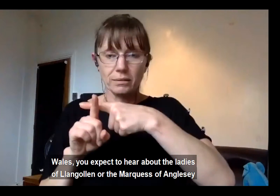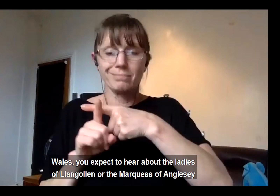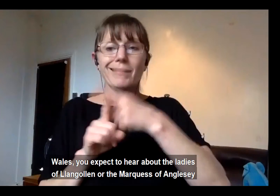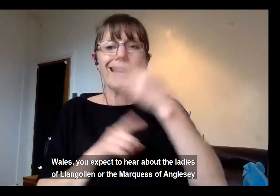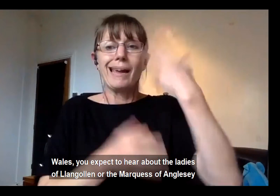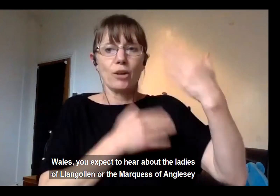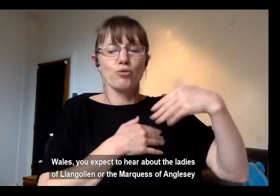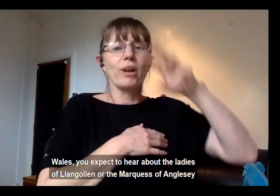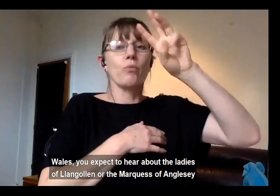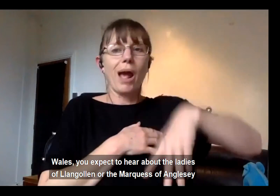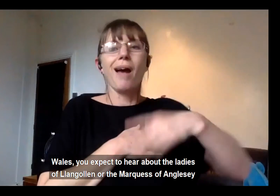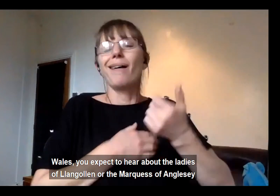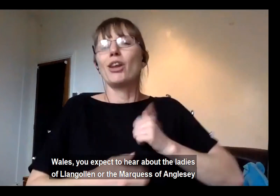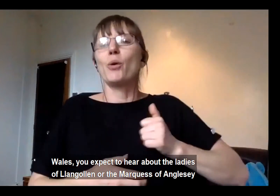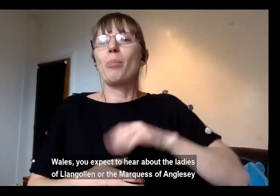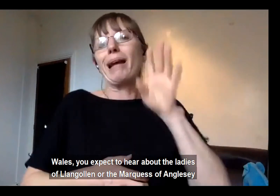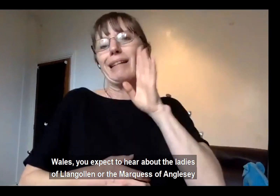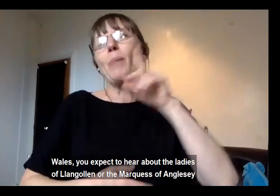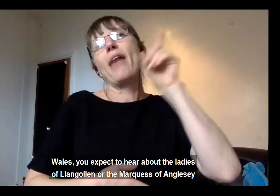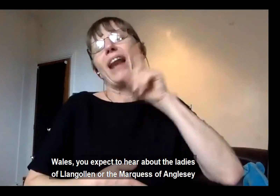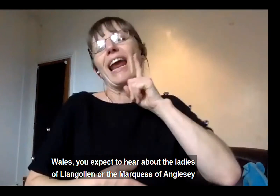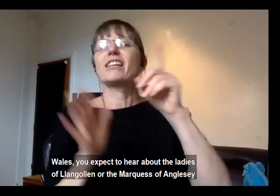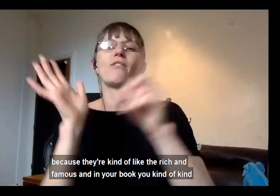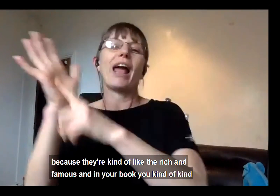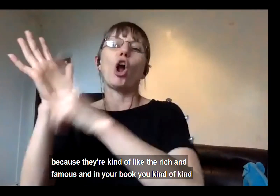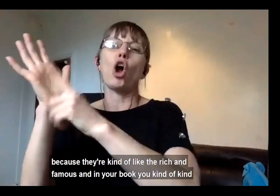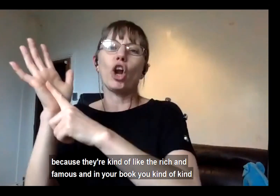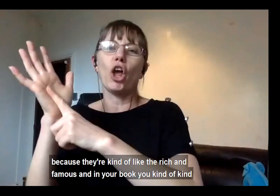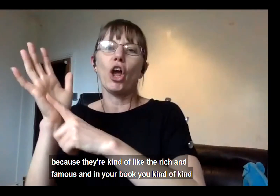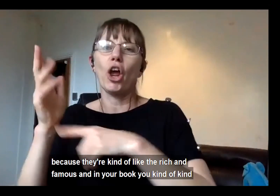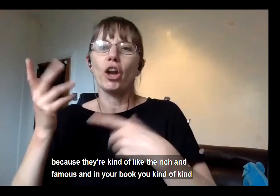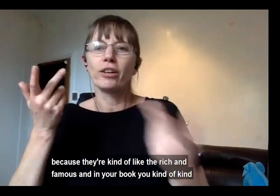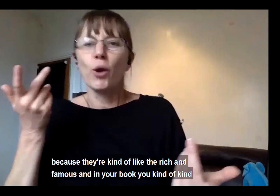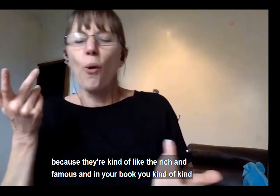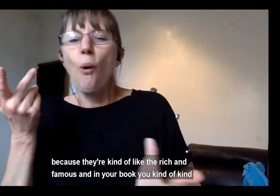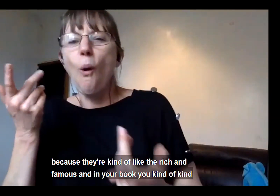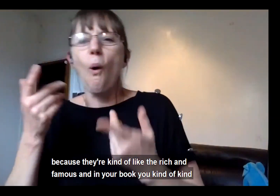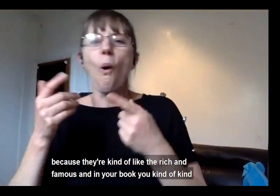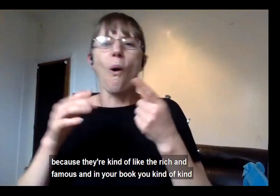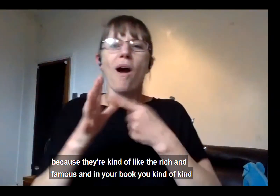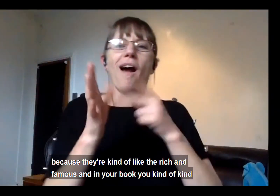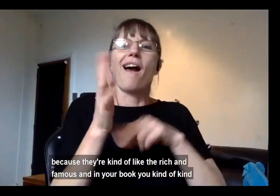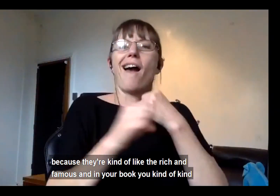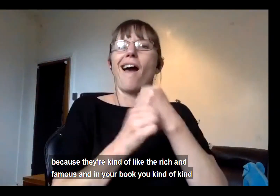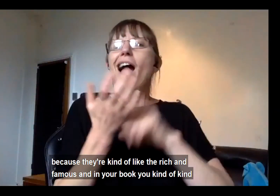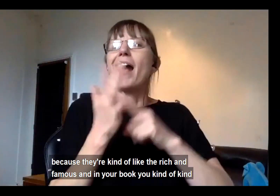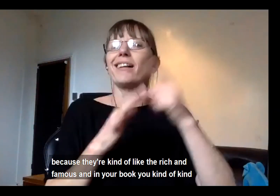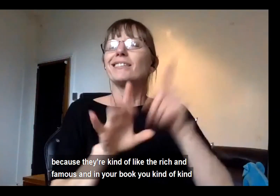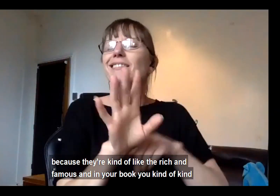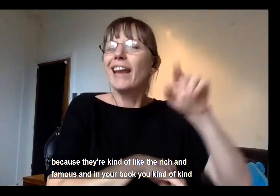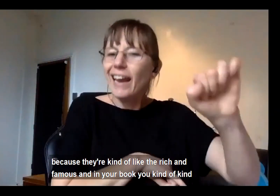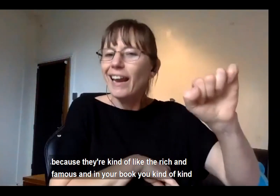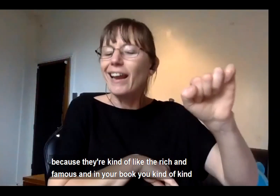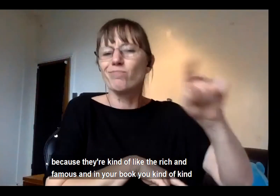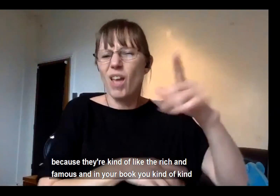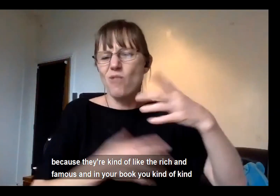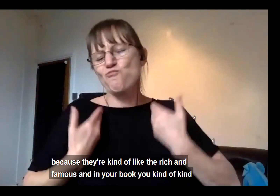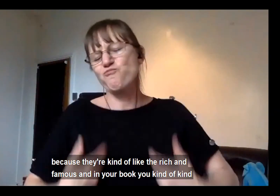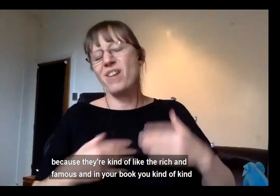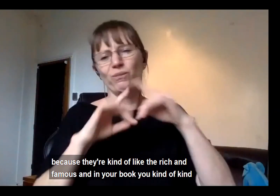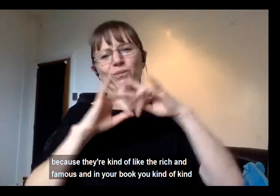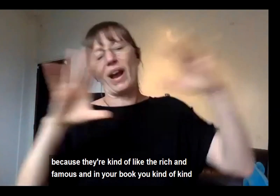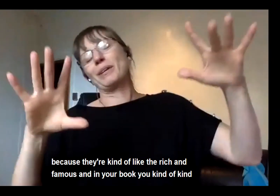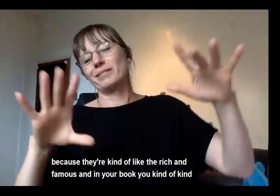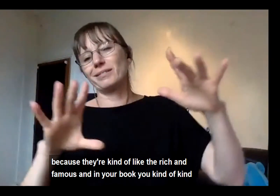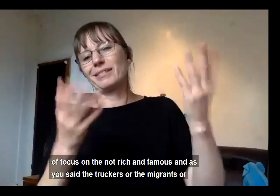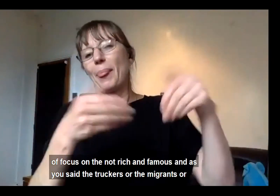hear about the ladies of Llangollen or the Marquis of Anglesey, because they're kind of like the rich and famous. And